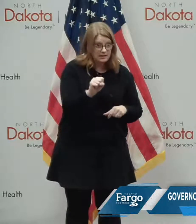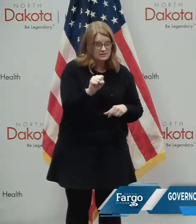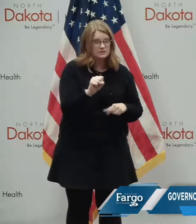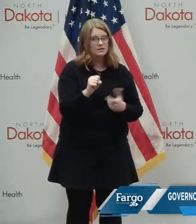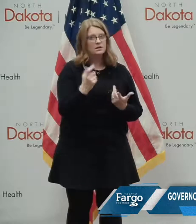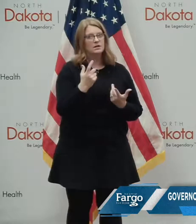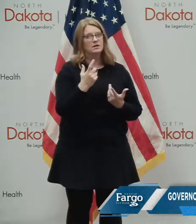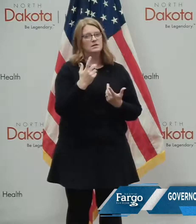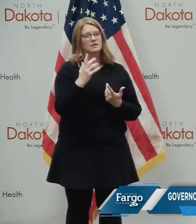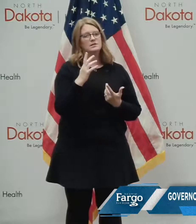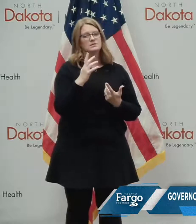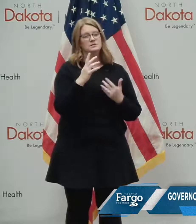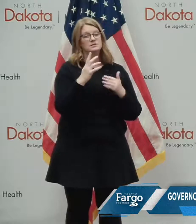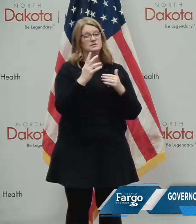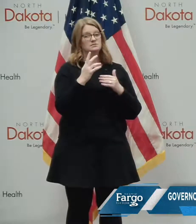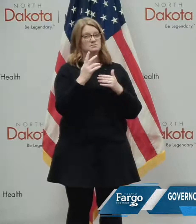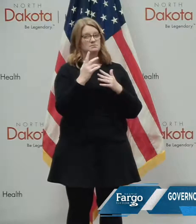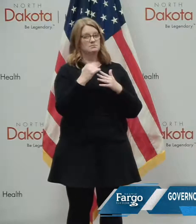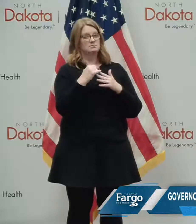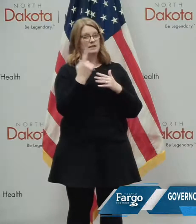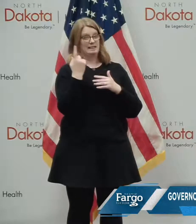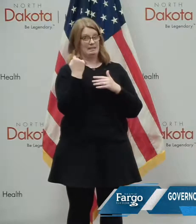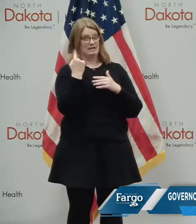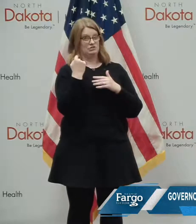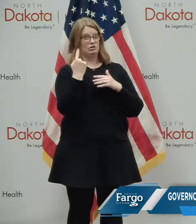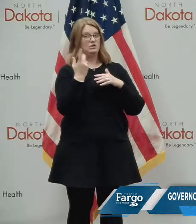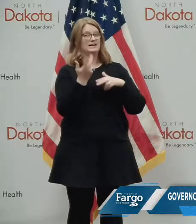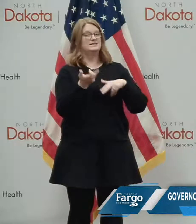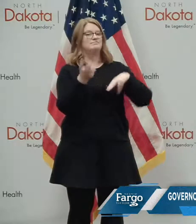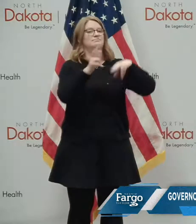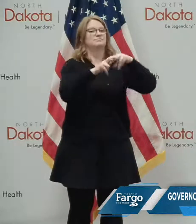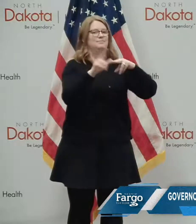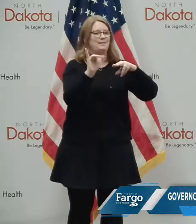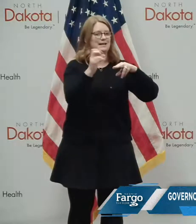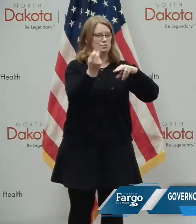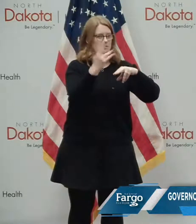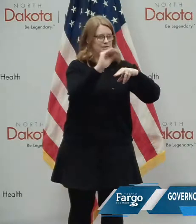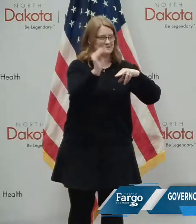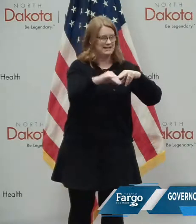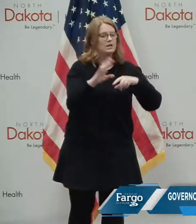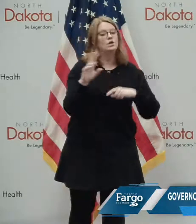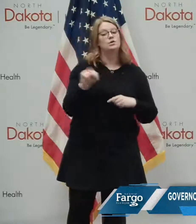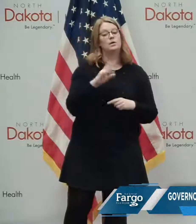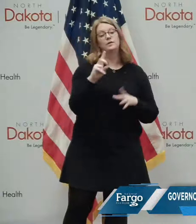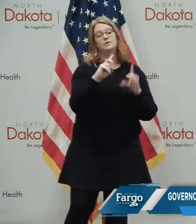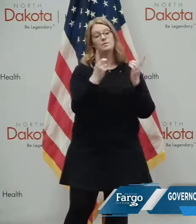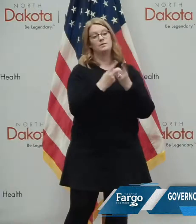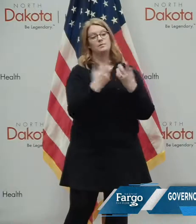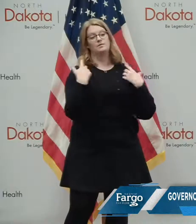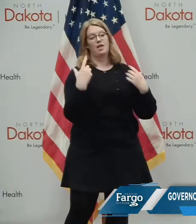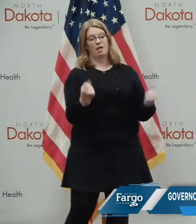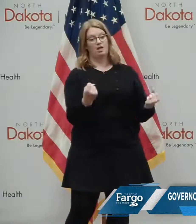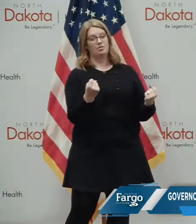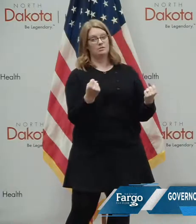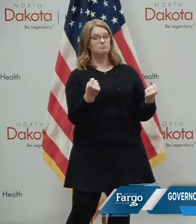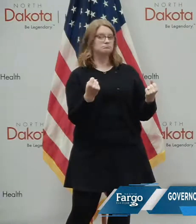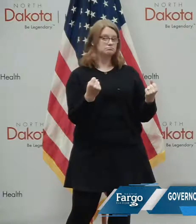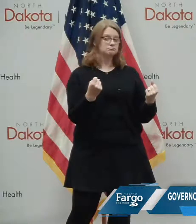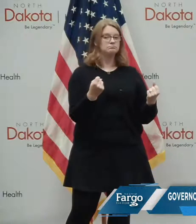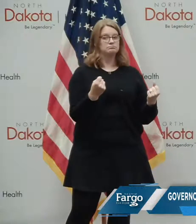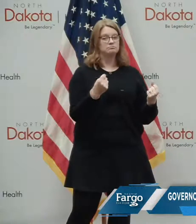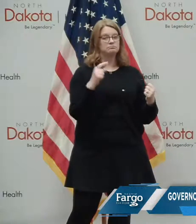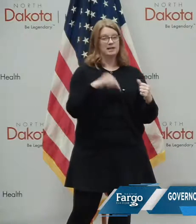about 12% more than last year. And the North Dakota Department of Health, very early on actually in